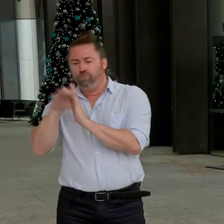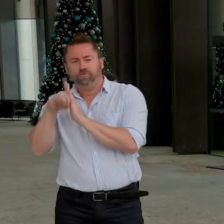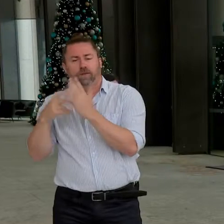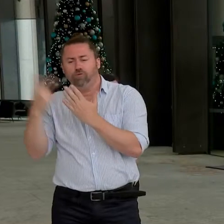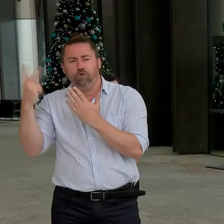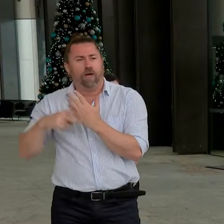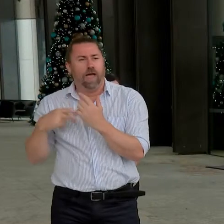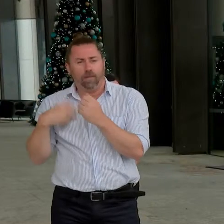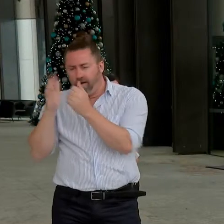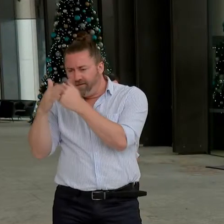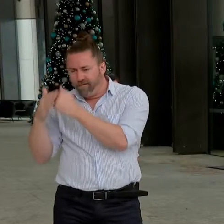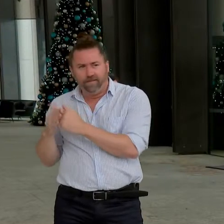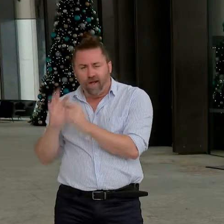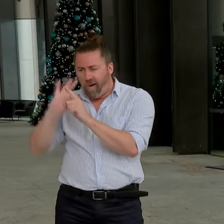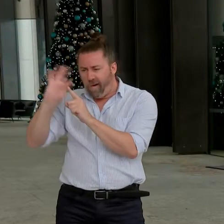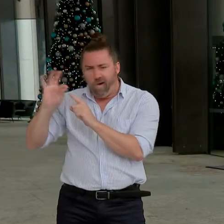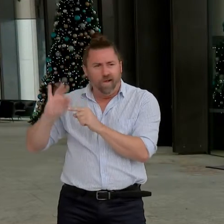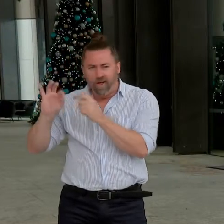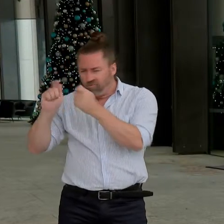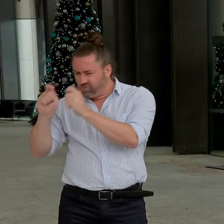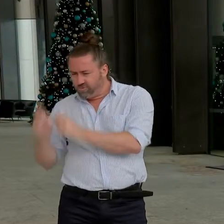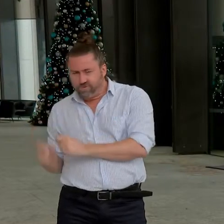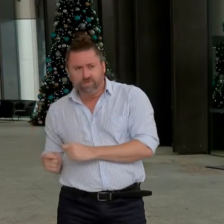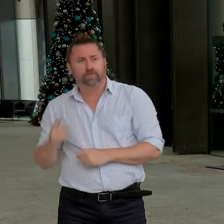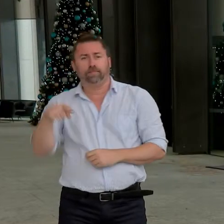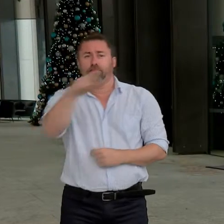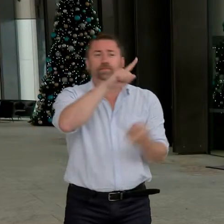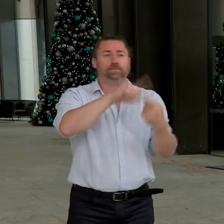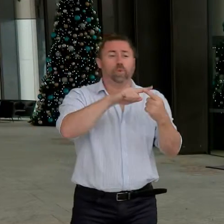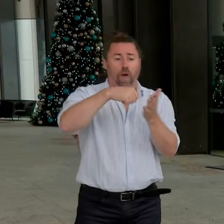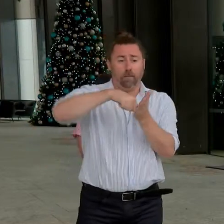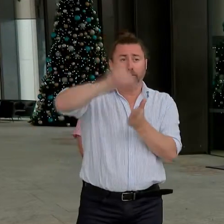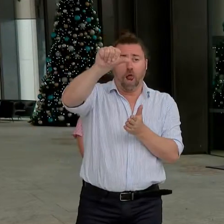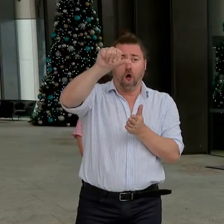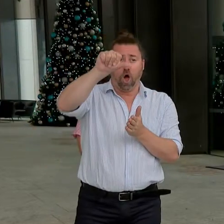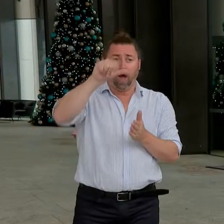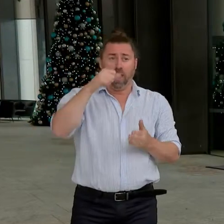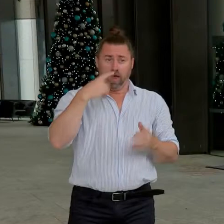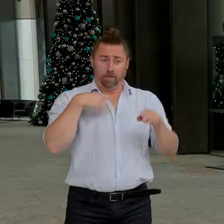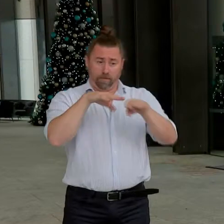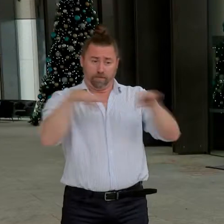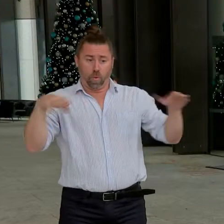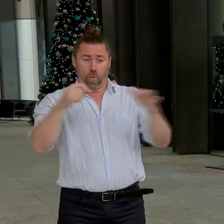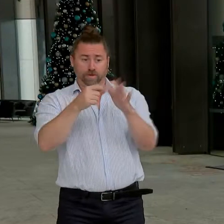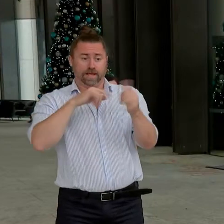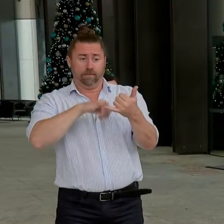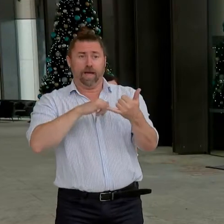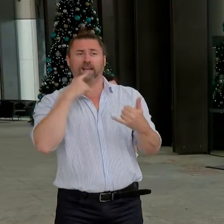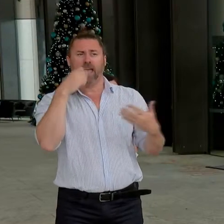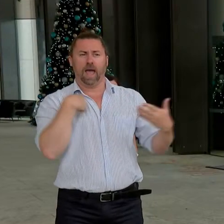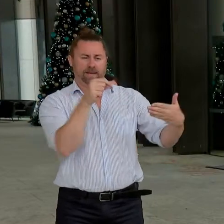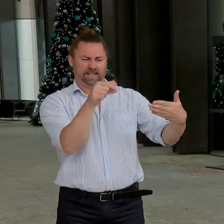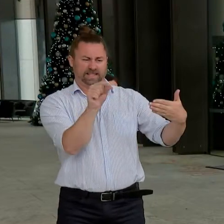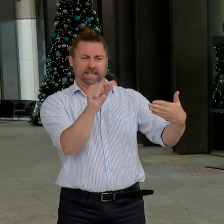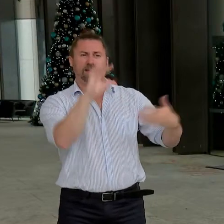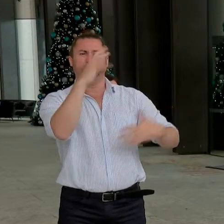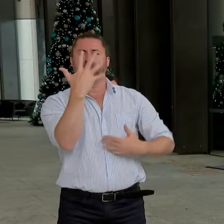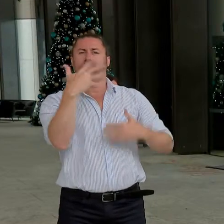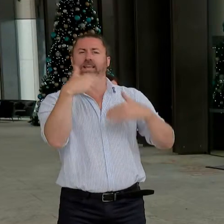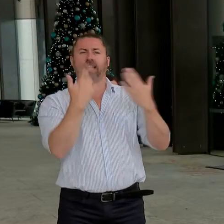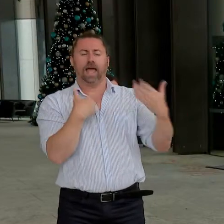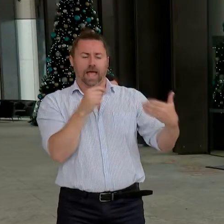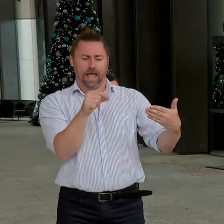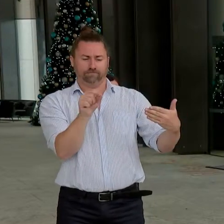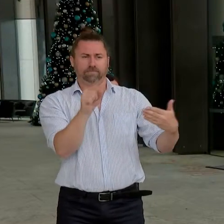Minister advised, people can apply to get their pass, even though the question may ask them to agree to have a 5-day test. If they just